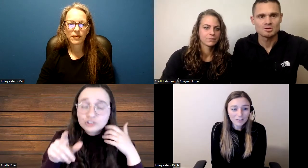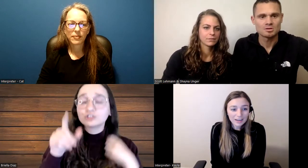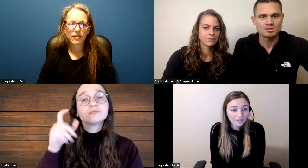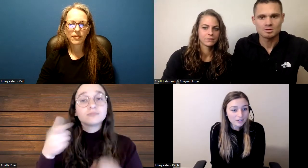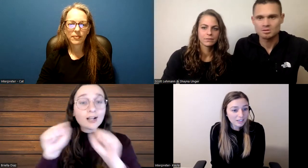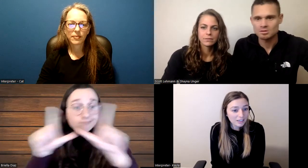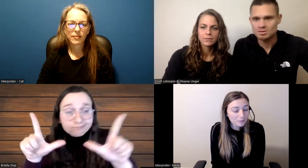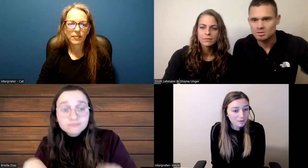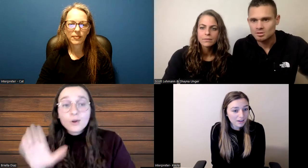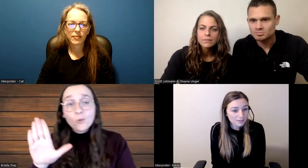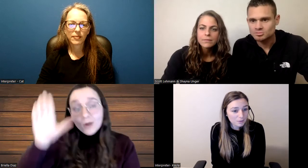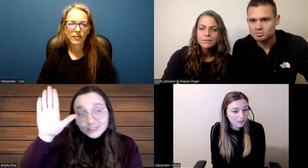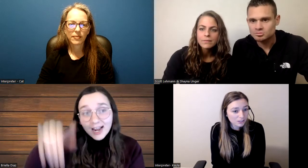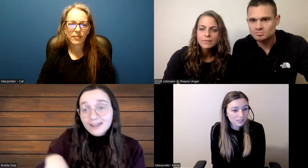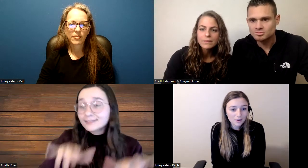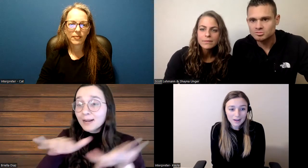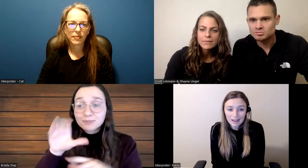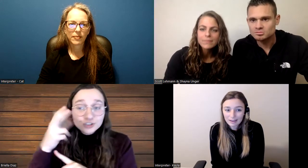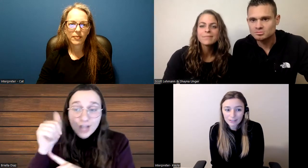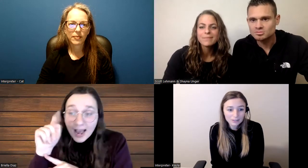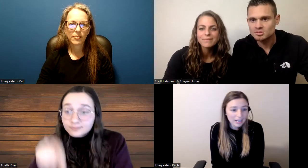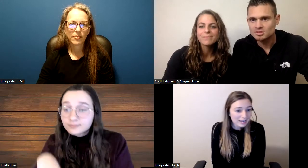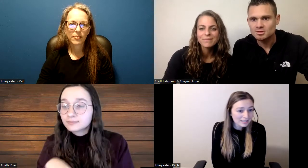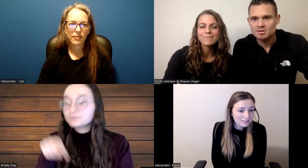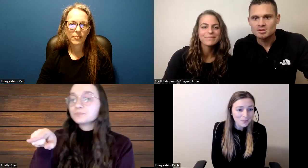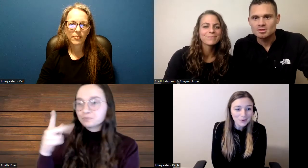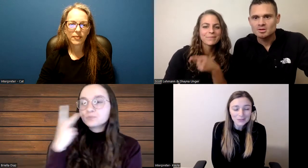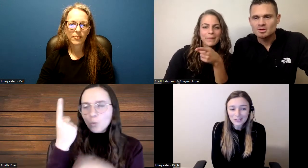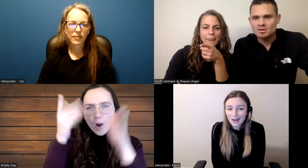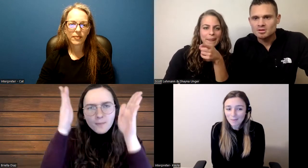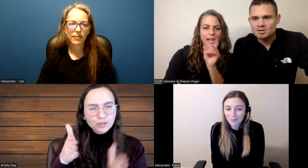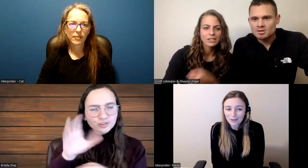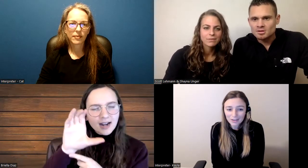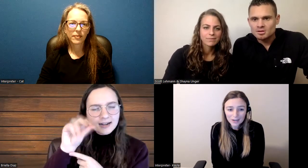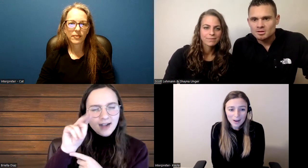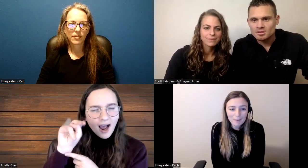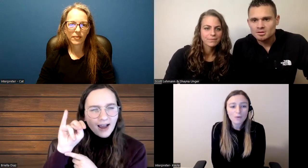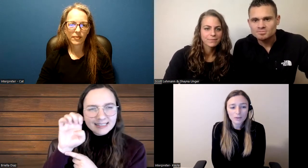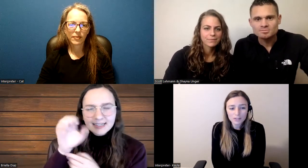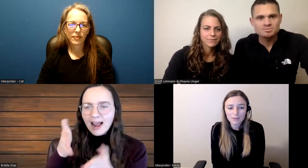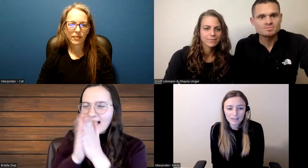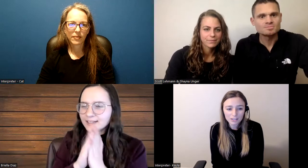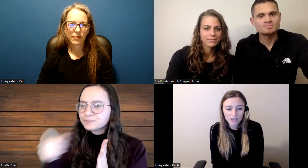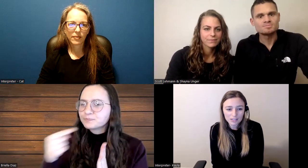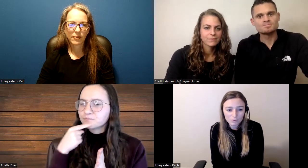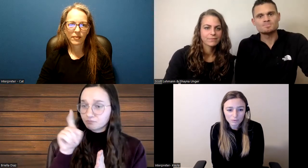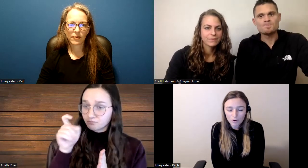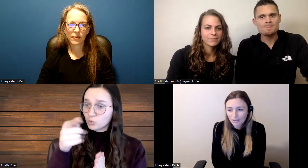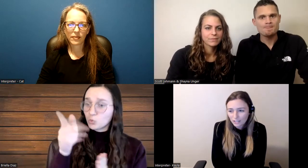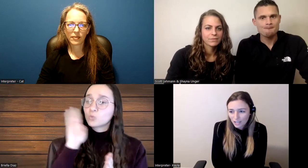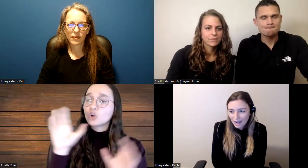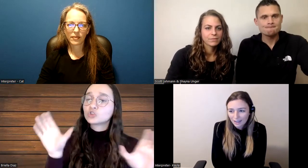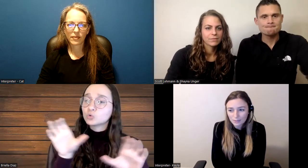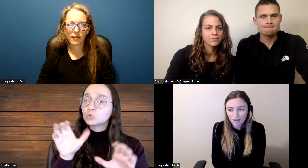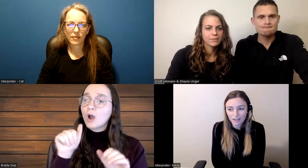All right. If there's any other people that have some questions, go ahead, raise your hand, pull your screen up, open your video up. Oh, there's somebody that just wrote